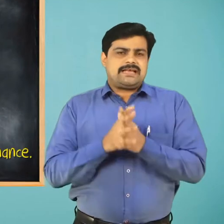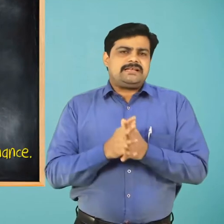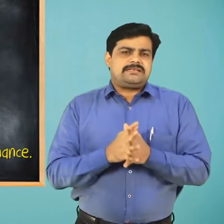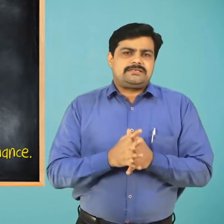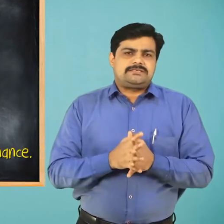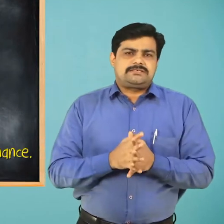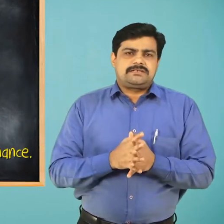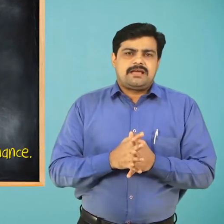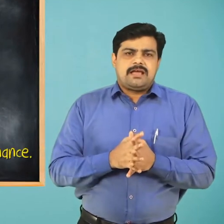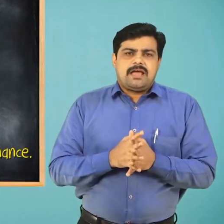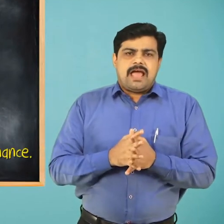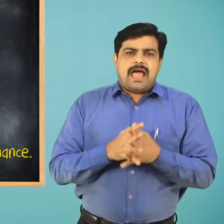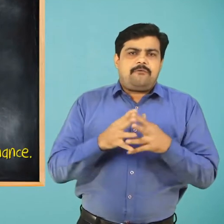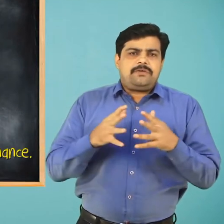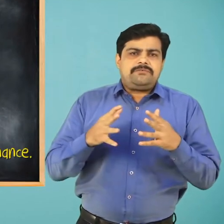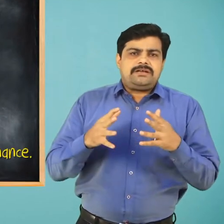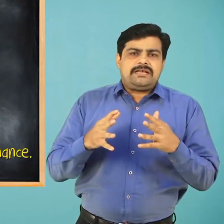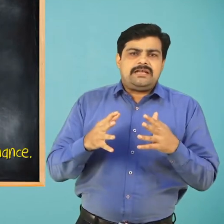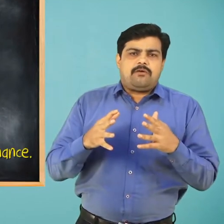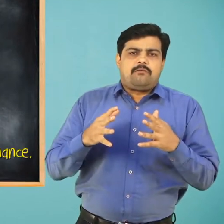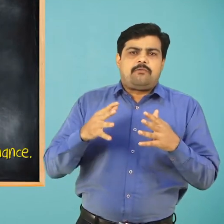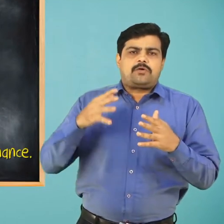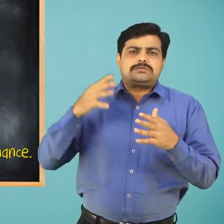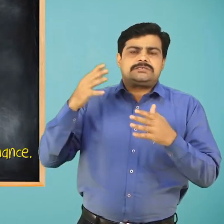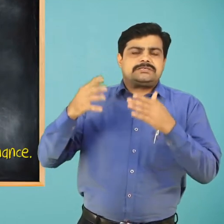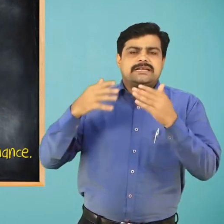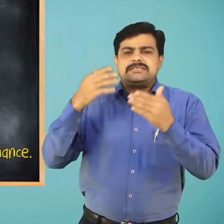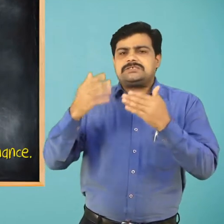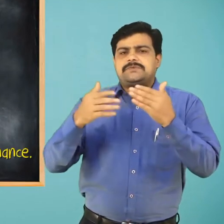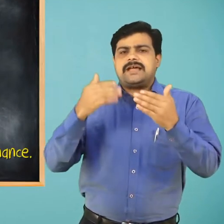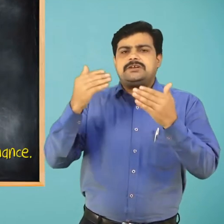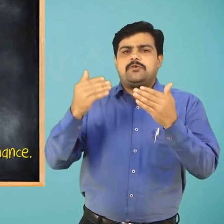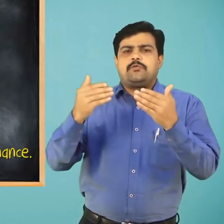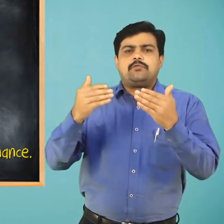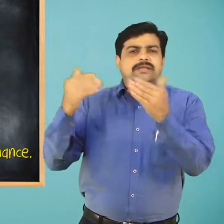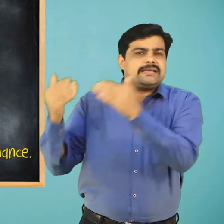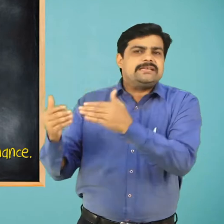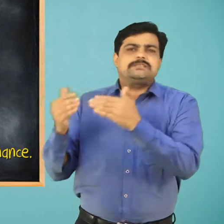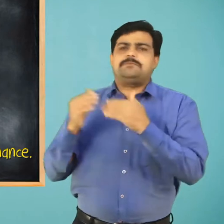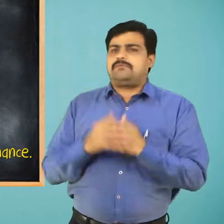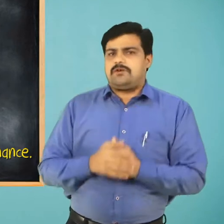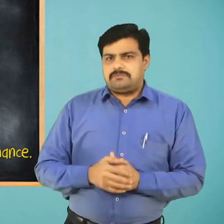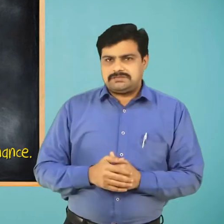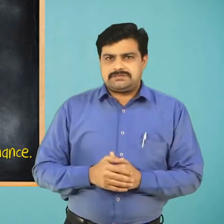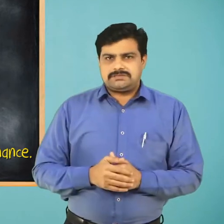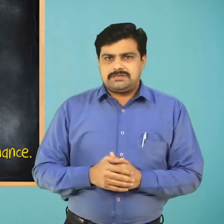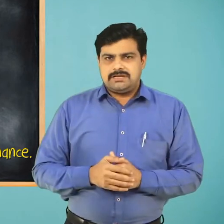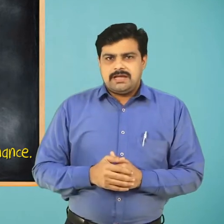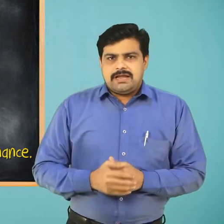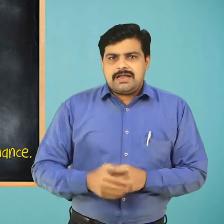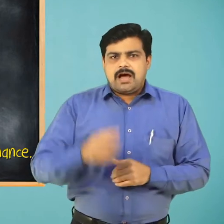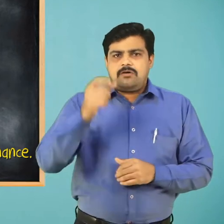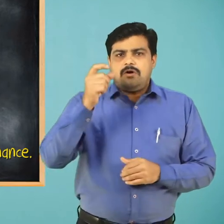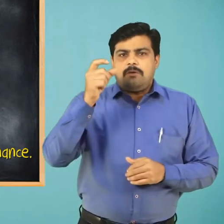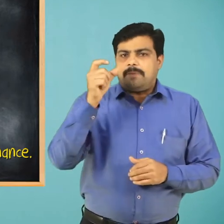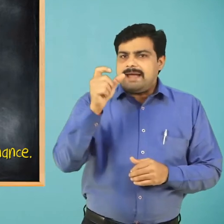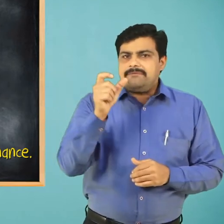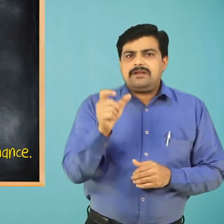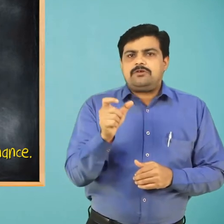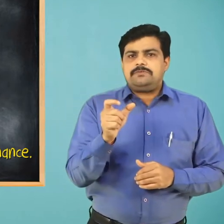this sentence, everybody was satisfied with his performance. Now, by will not